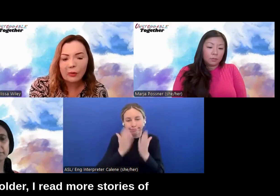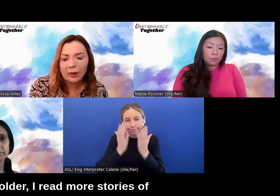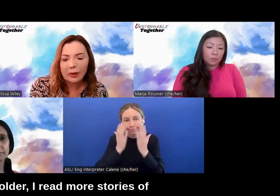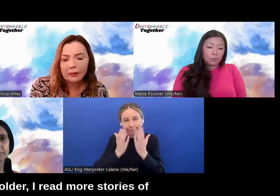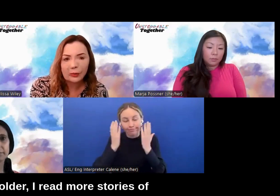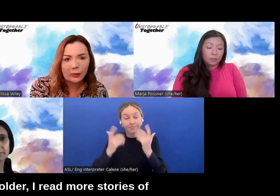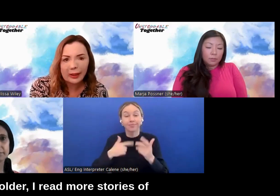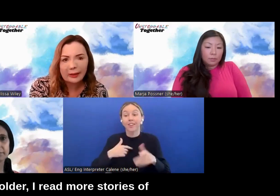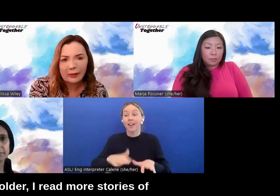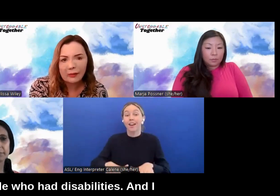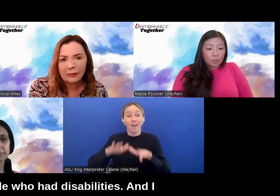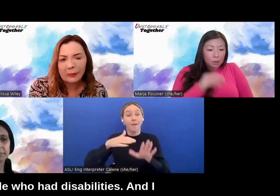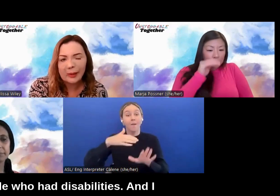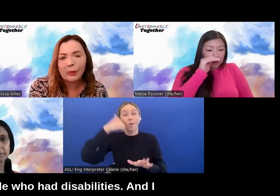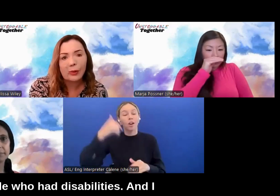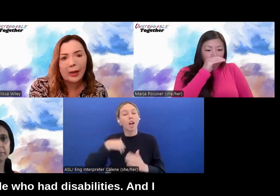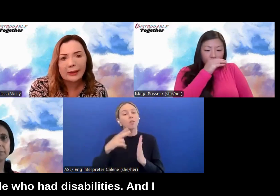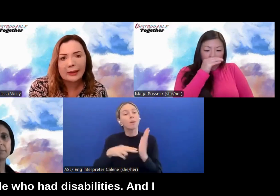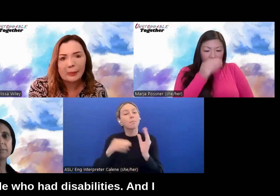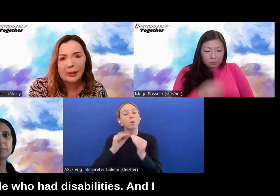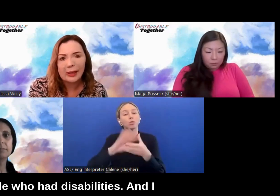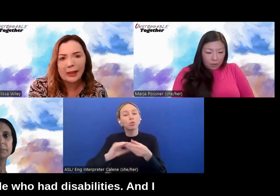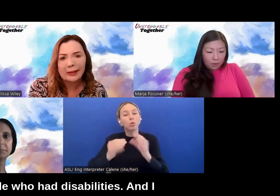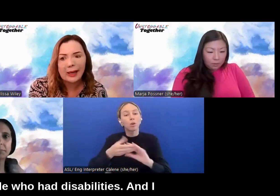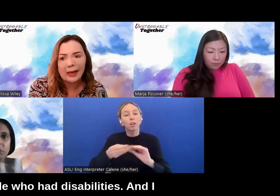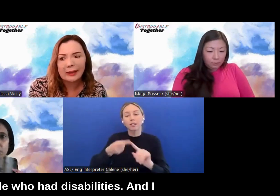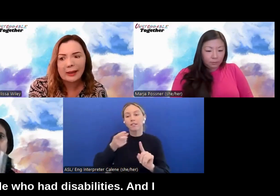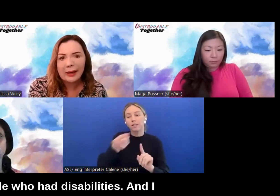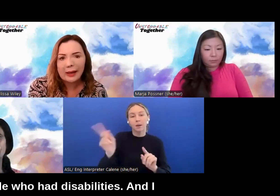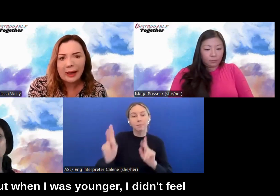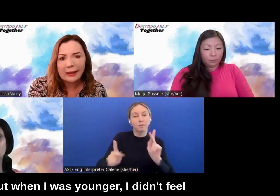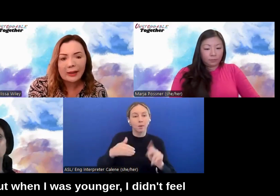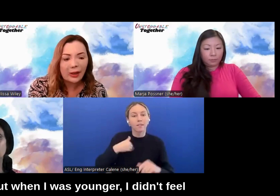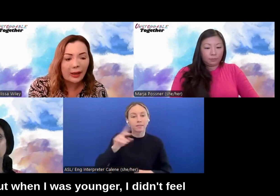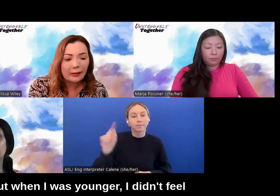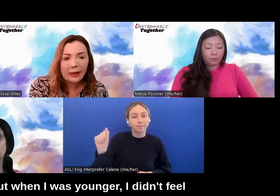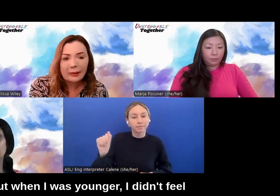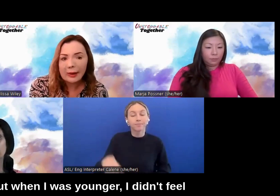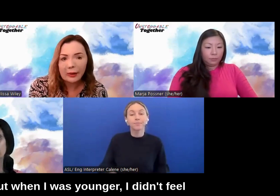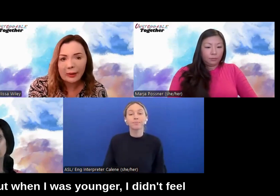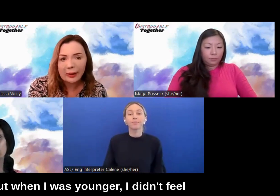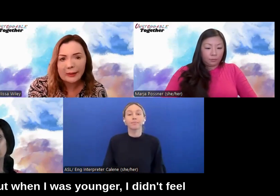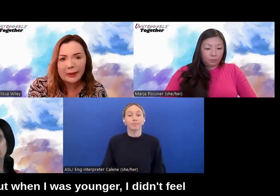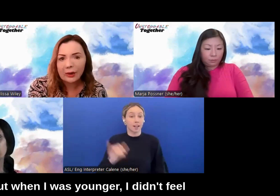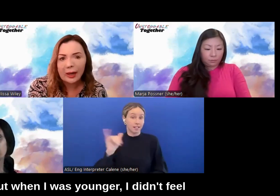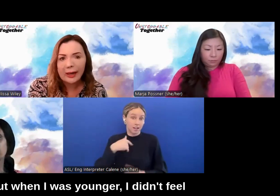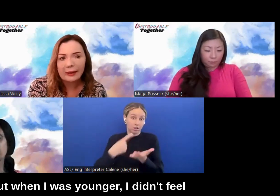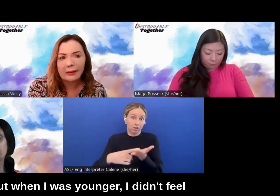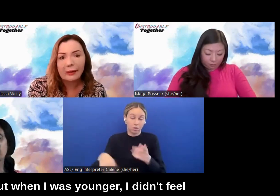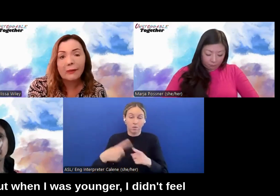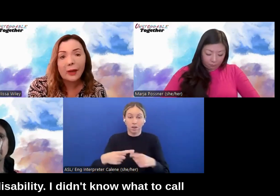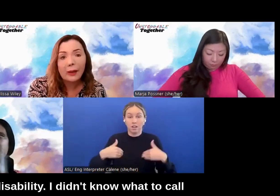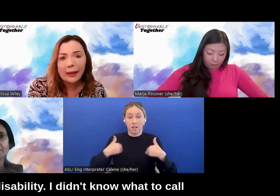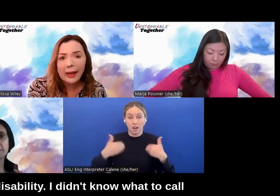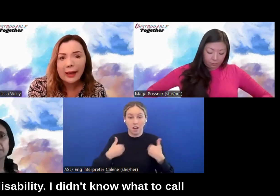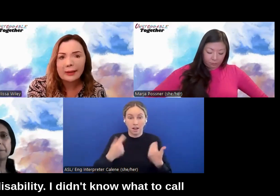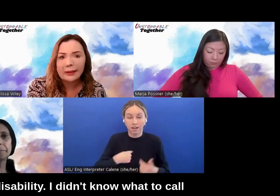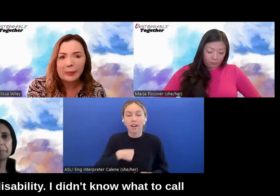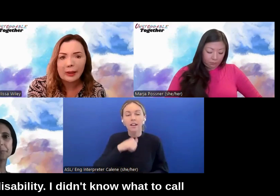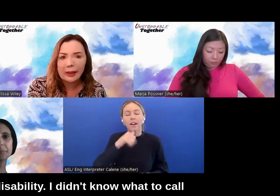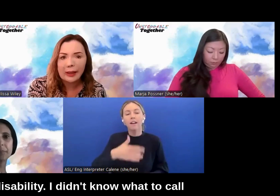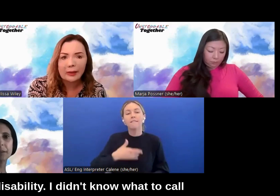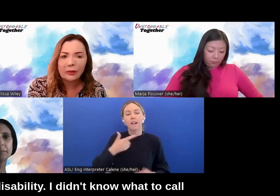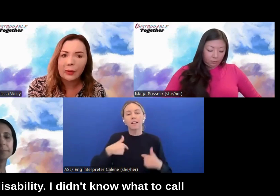read more stories of people who had disabilities. And as I talked about when I was younger, I didn't feel like I